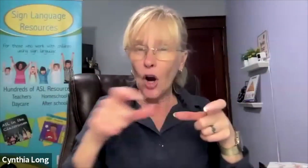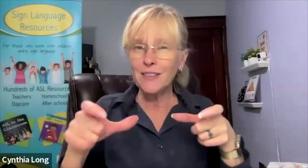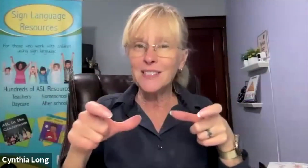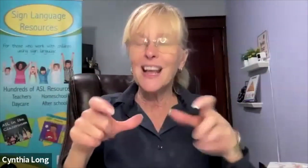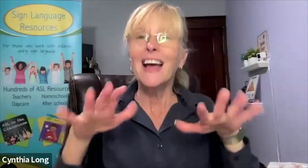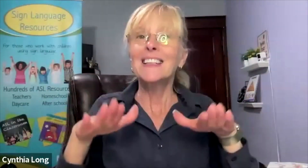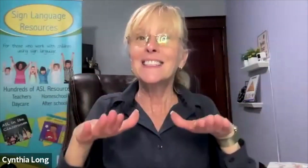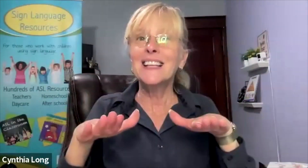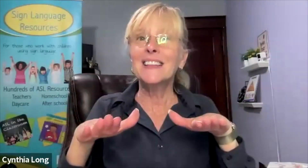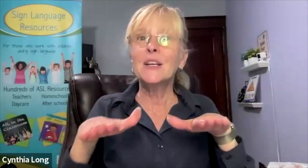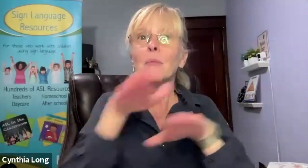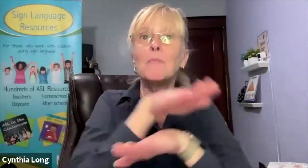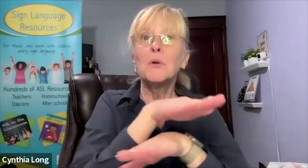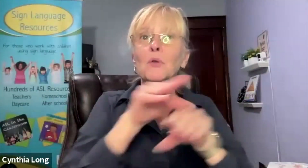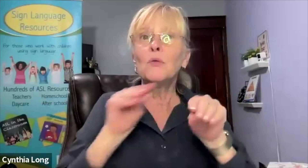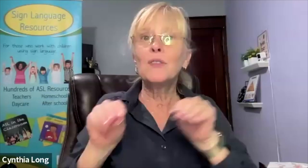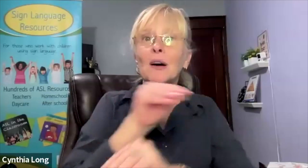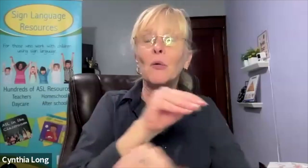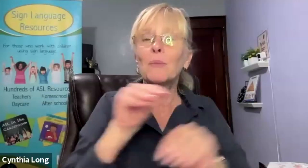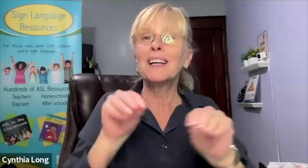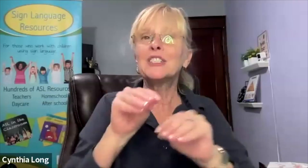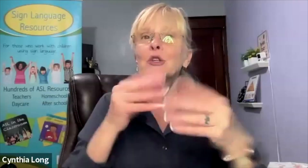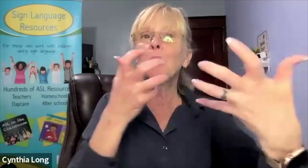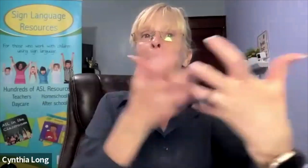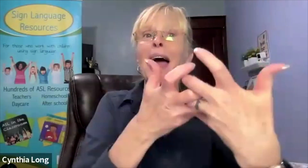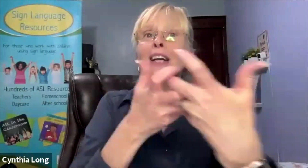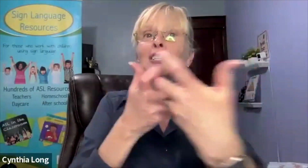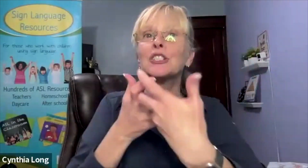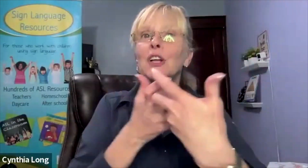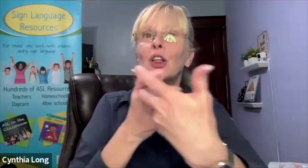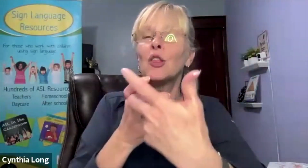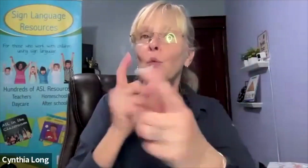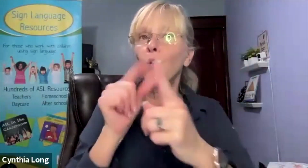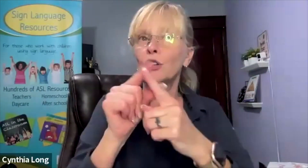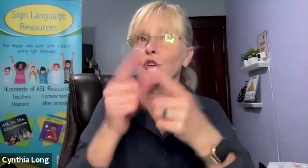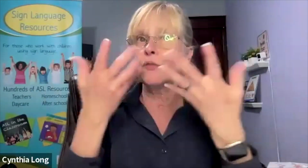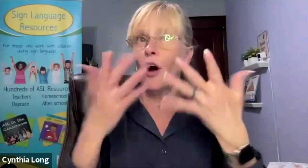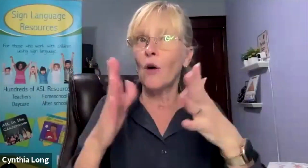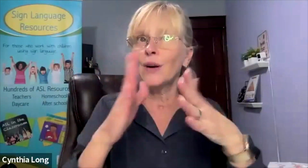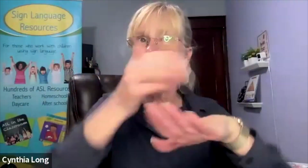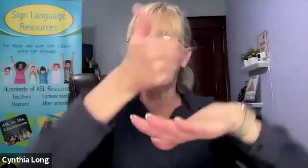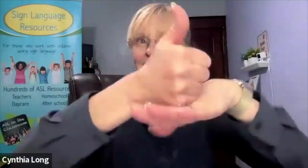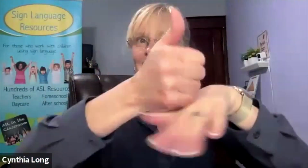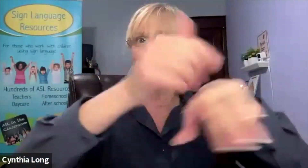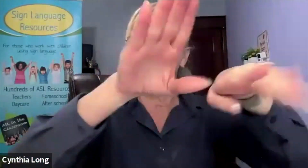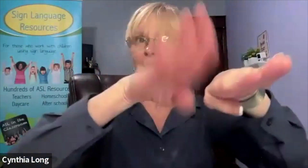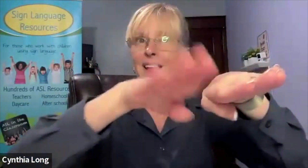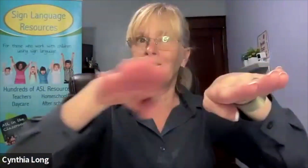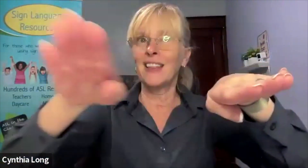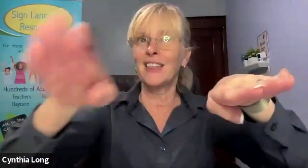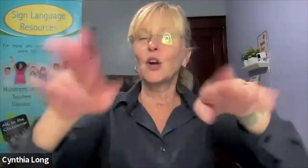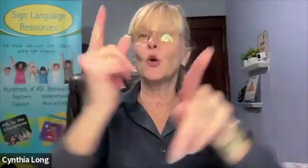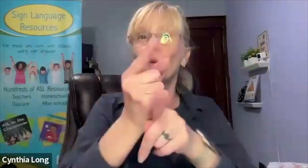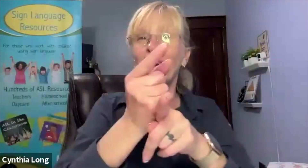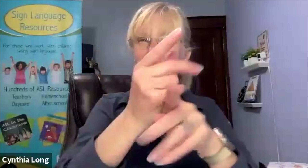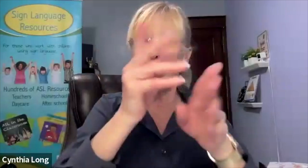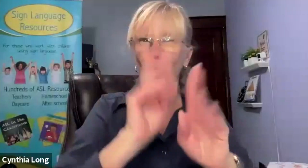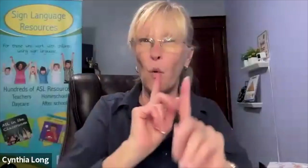cards, let them move them to match the word you've already set up in the correct